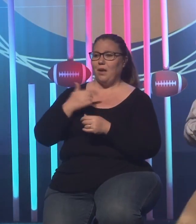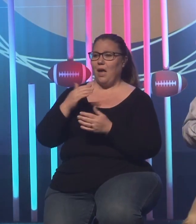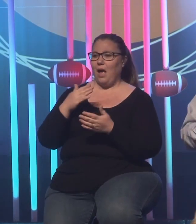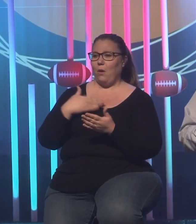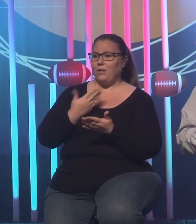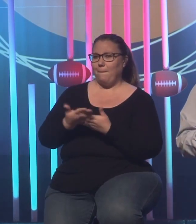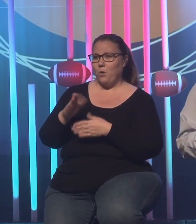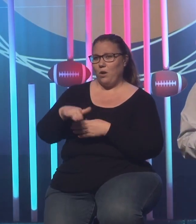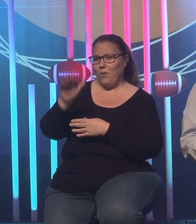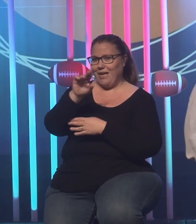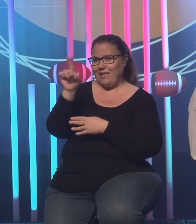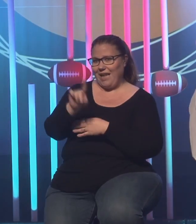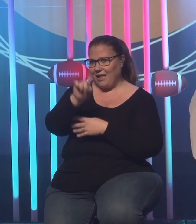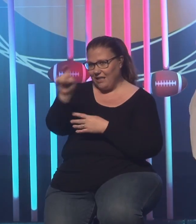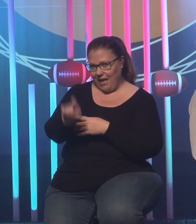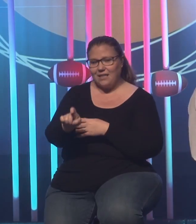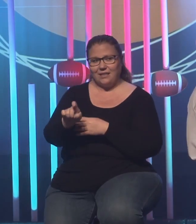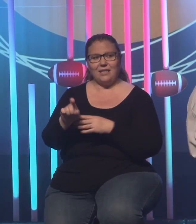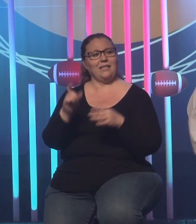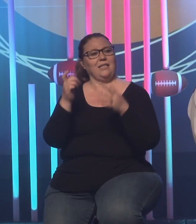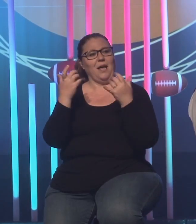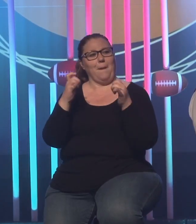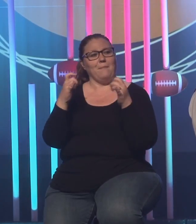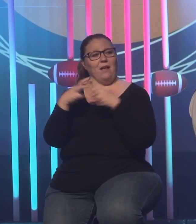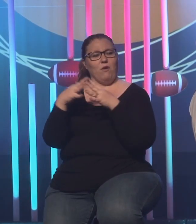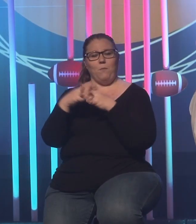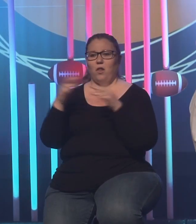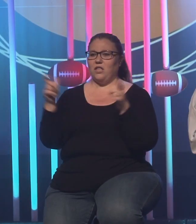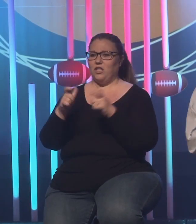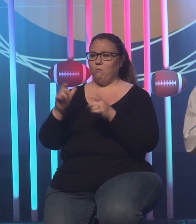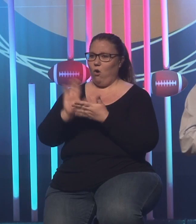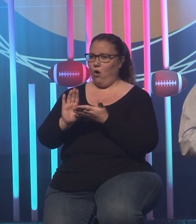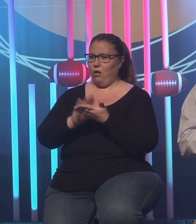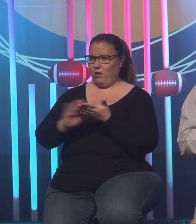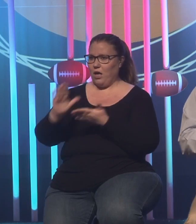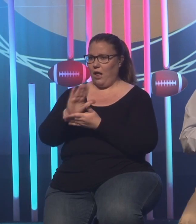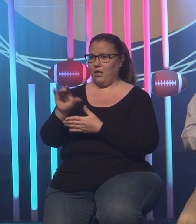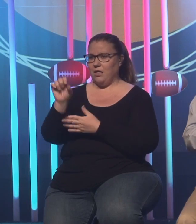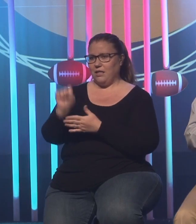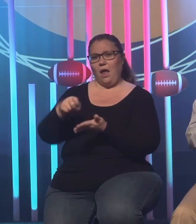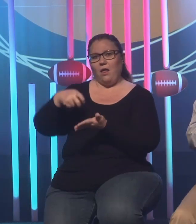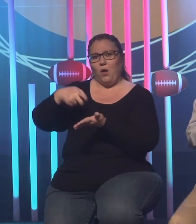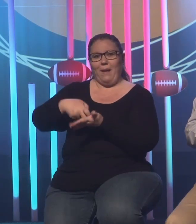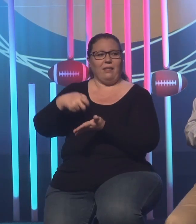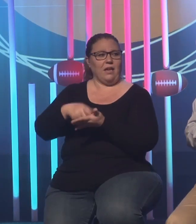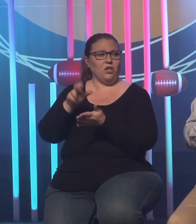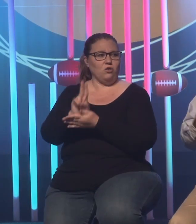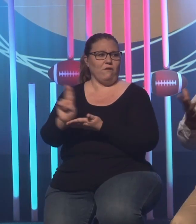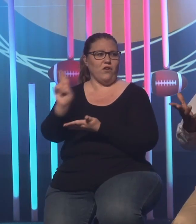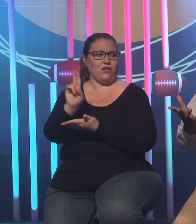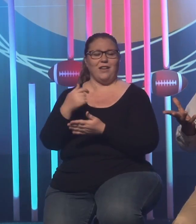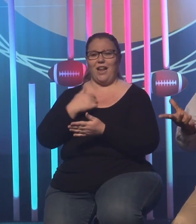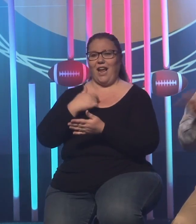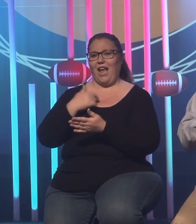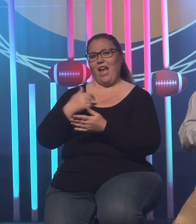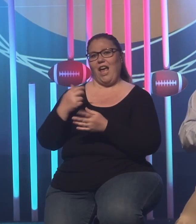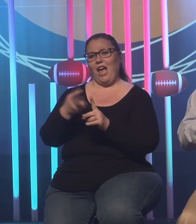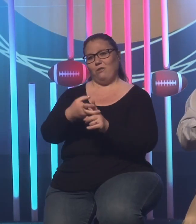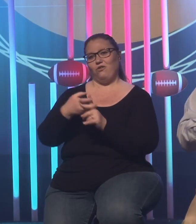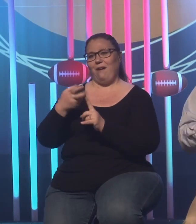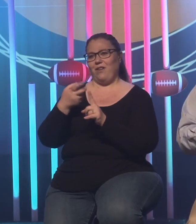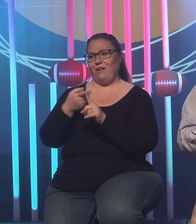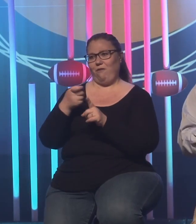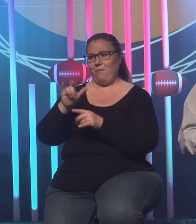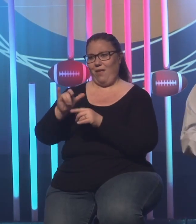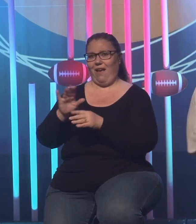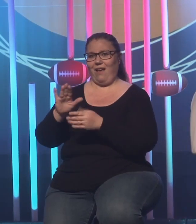raised in Dallas, Texas. Played football at a small college in Dallas, Texas, Southern Methodist University. I was drafted from Southern Methodist